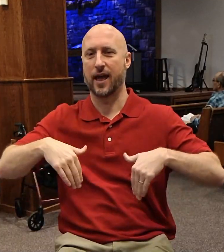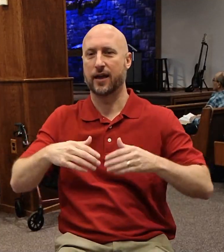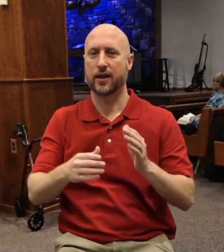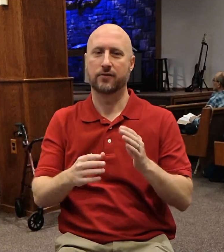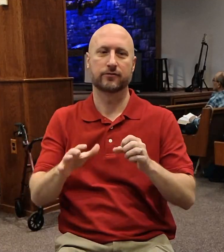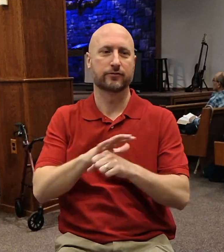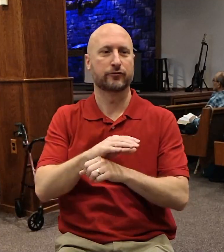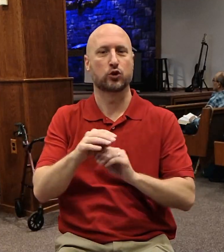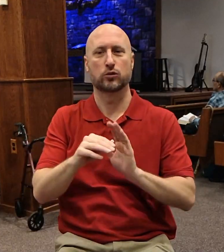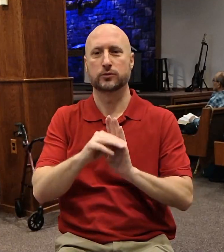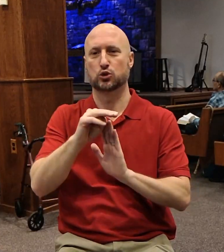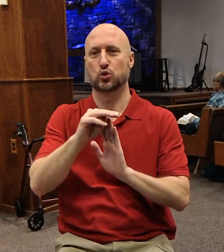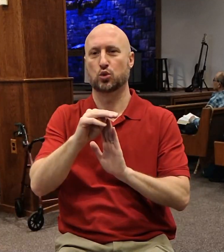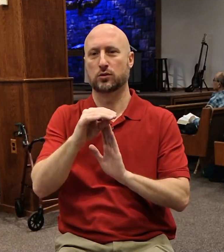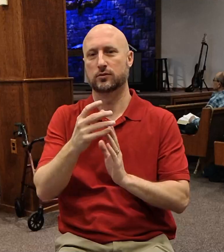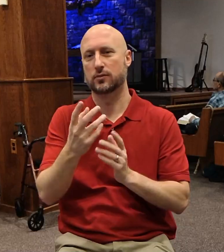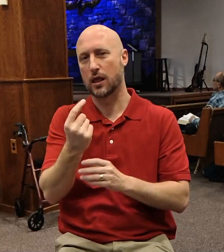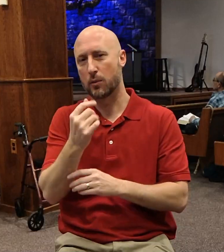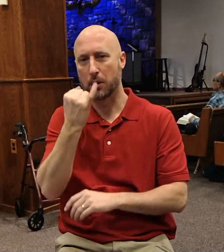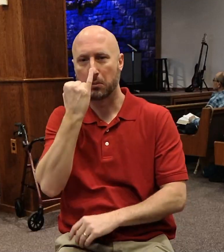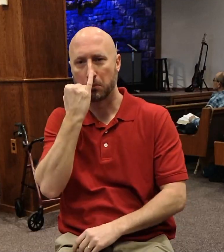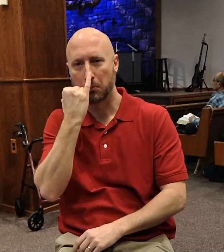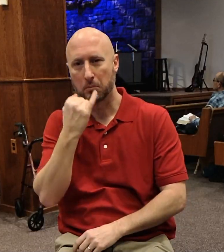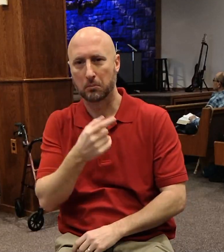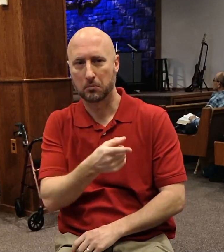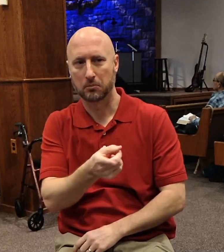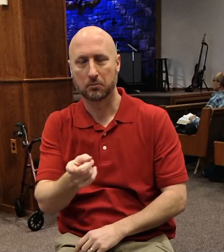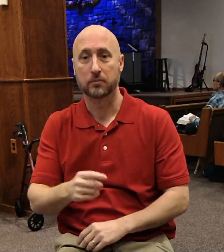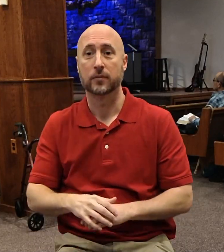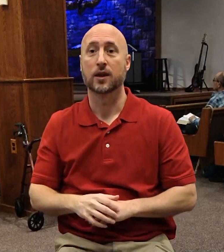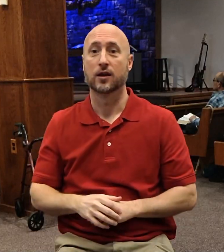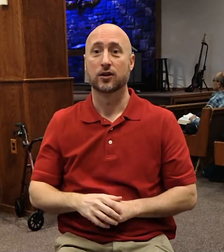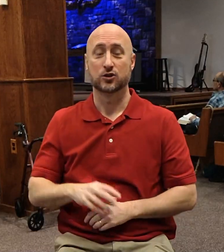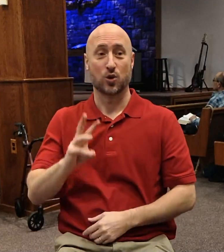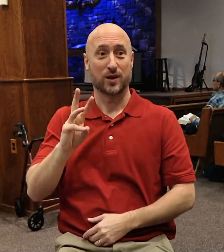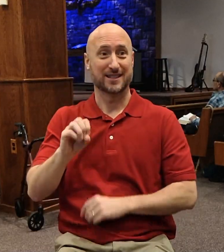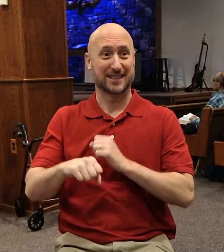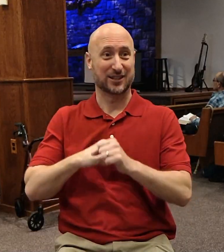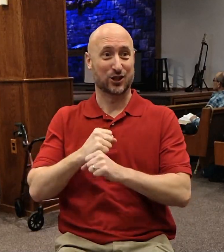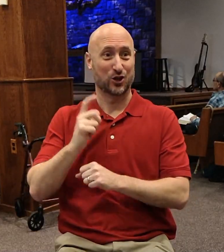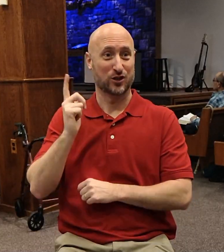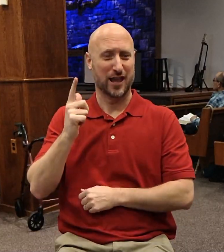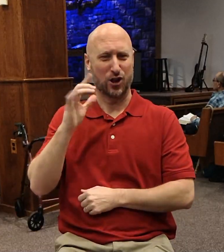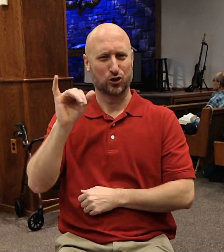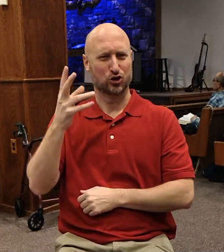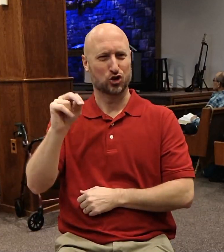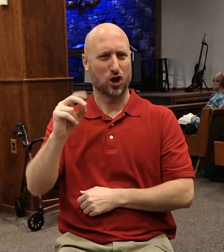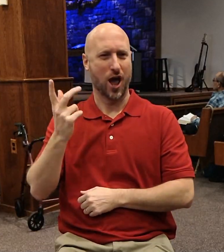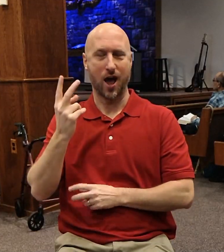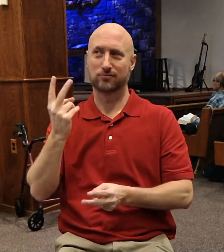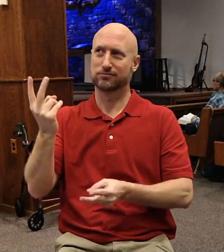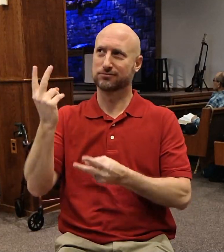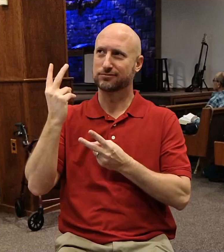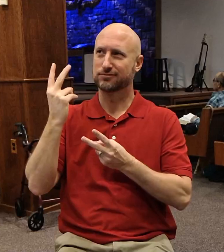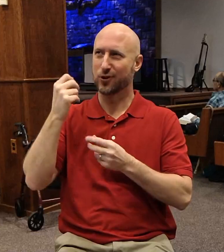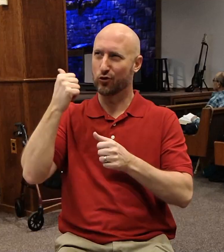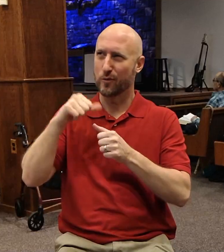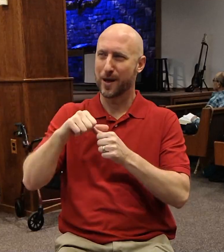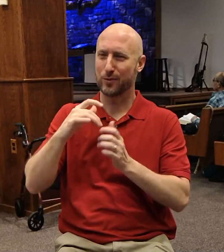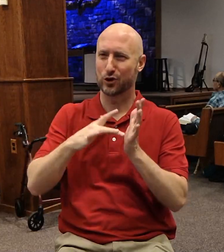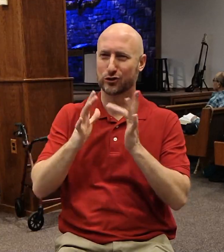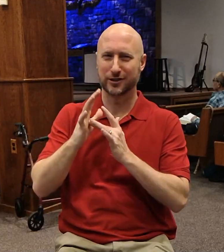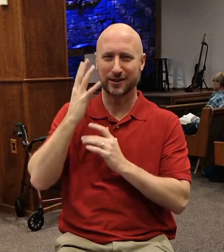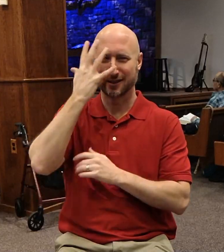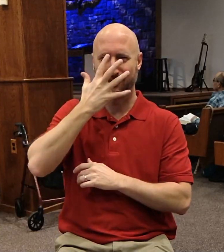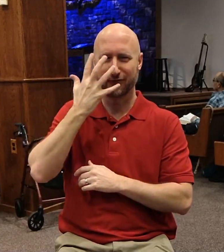And John is still thinking about it 60 years later. What was the look on his face? What was the tone of his voice? As he said,